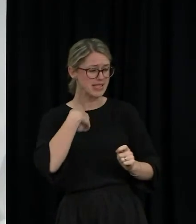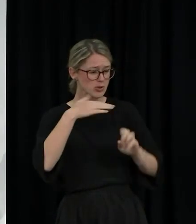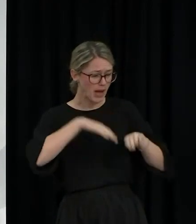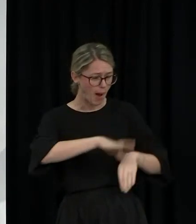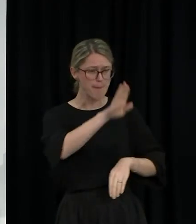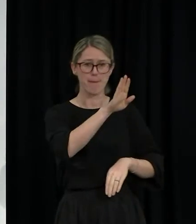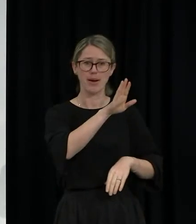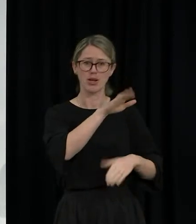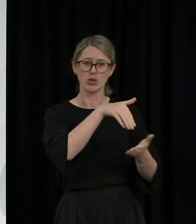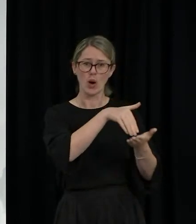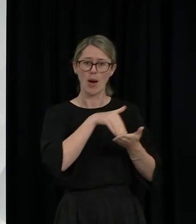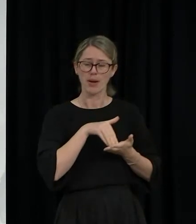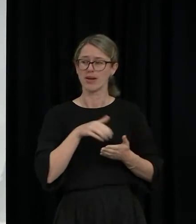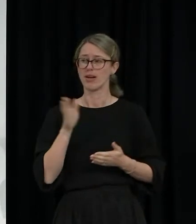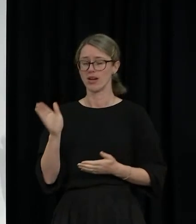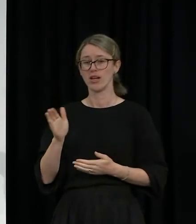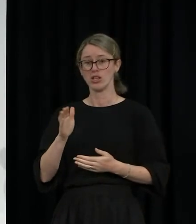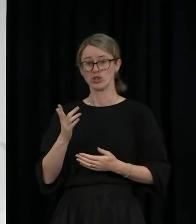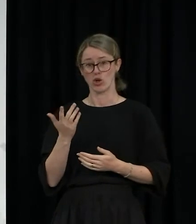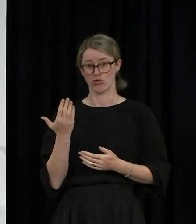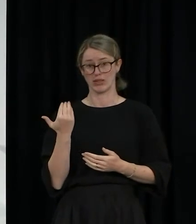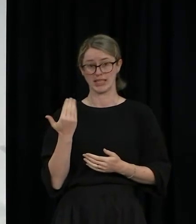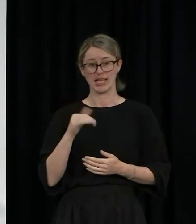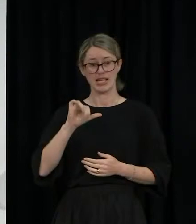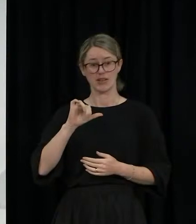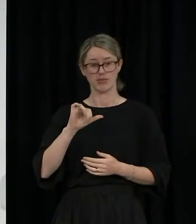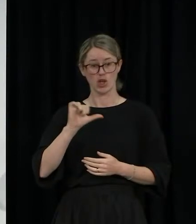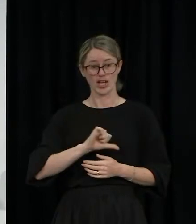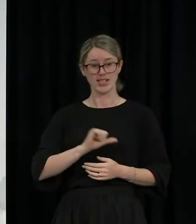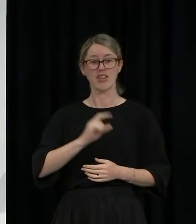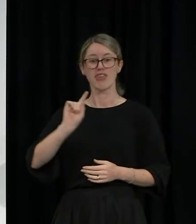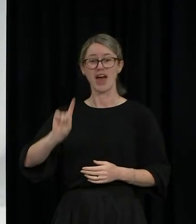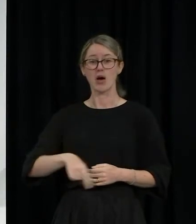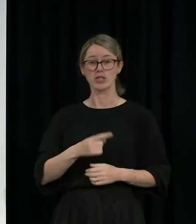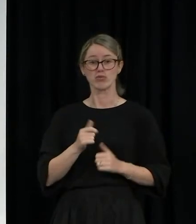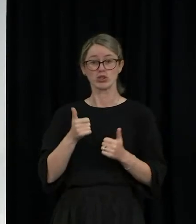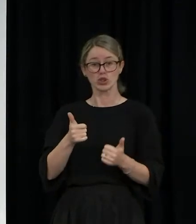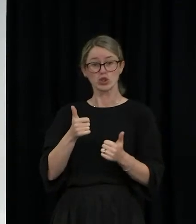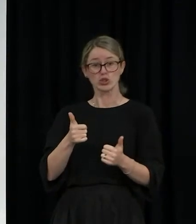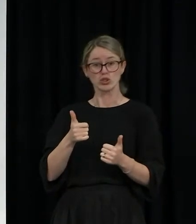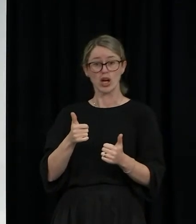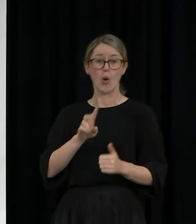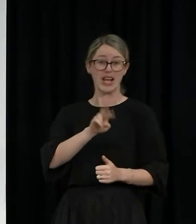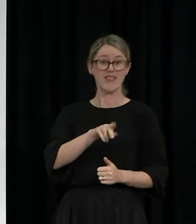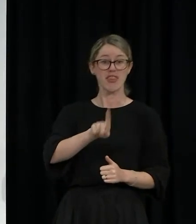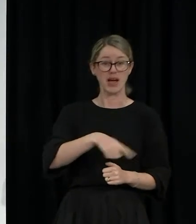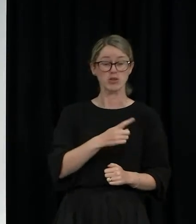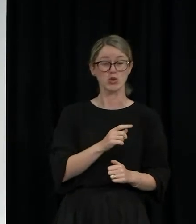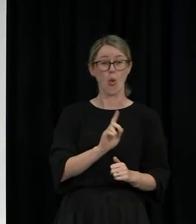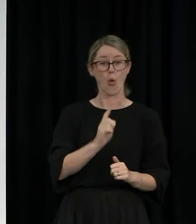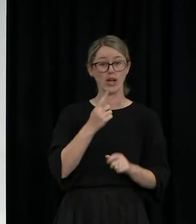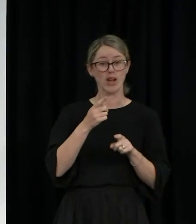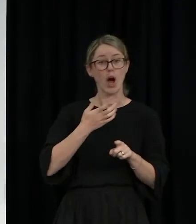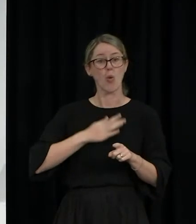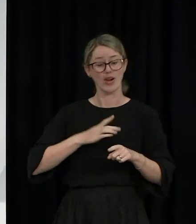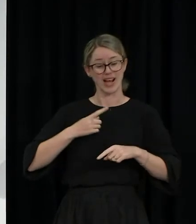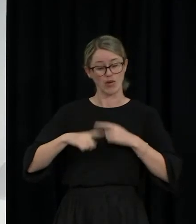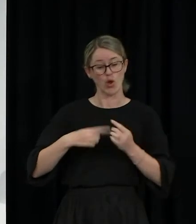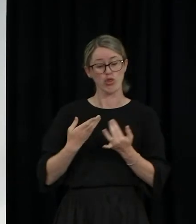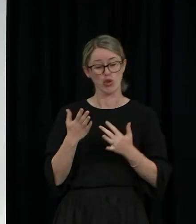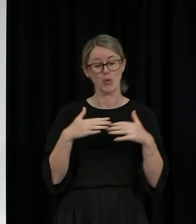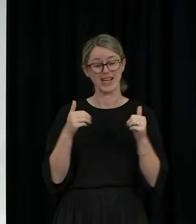give you that confidence. Look, 19,000 is a good number, and 11,000 of those in Auckland is a good number. I'd like to see those kinds of numbers over the